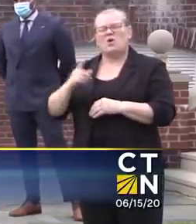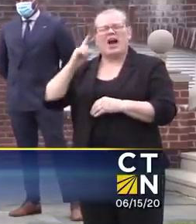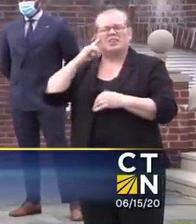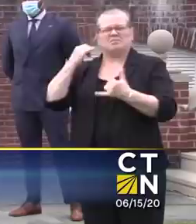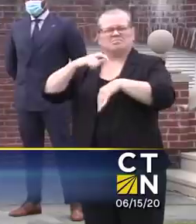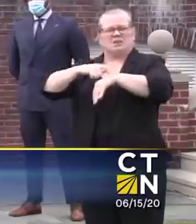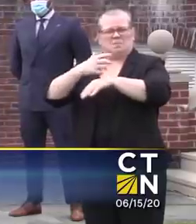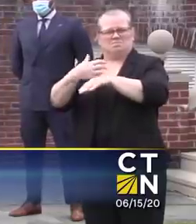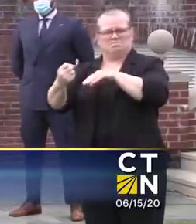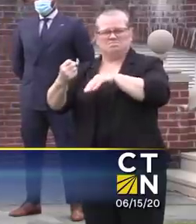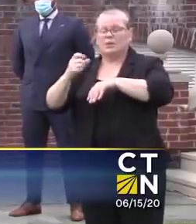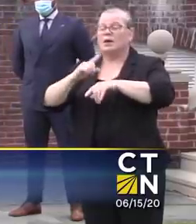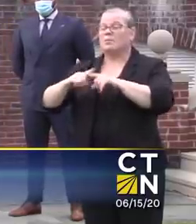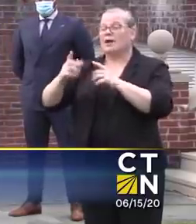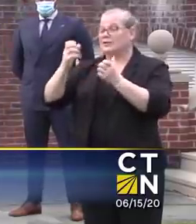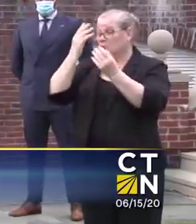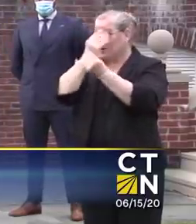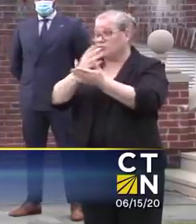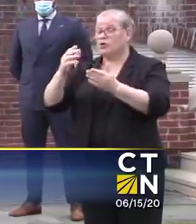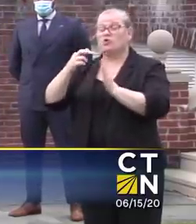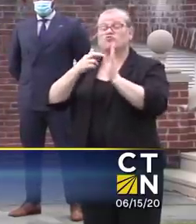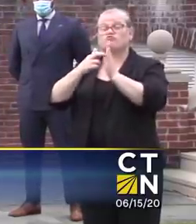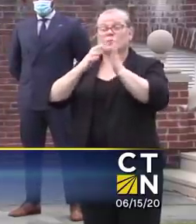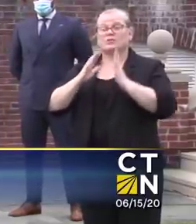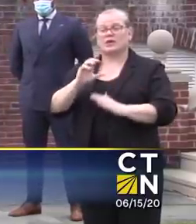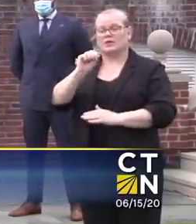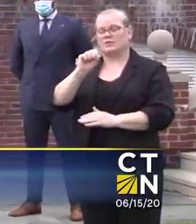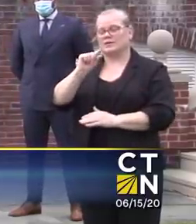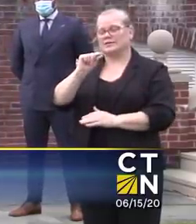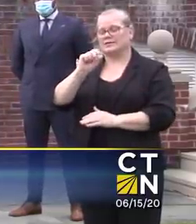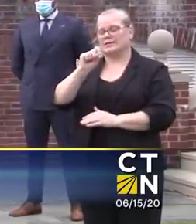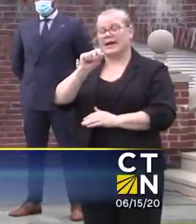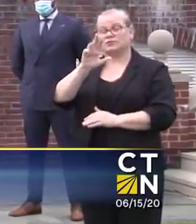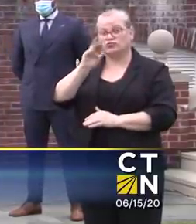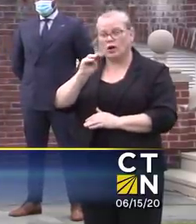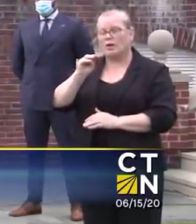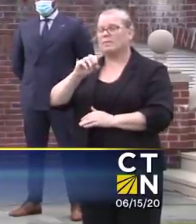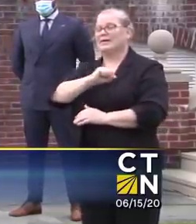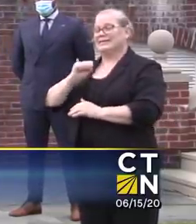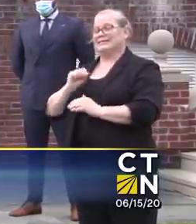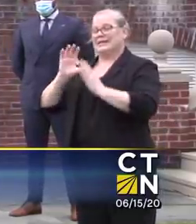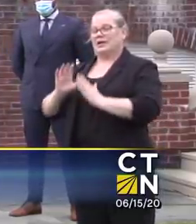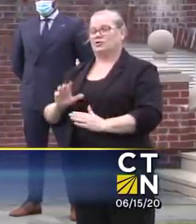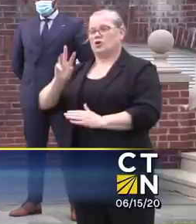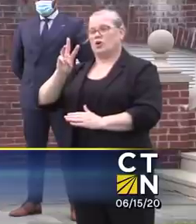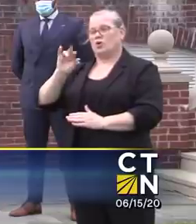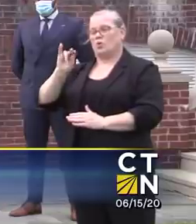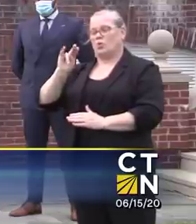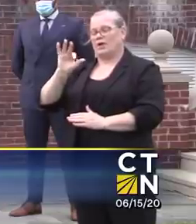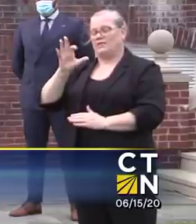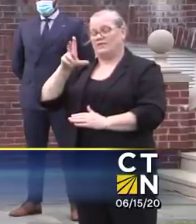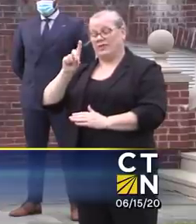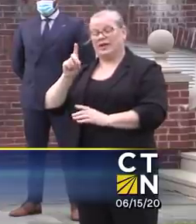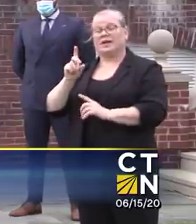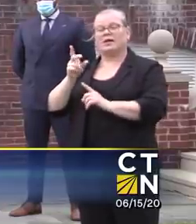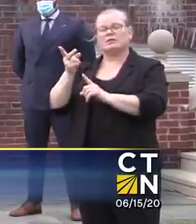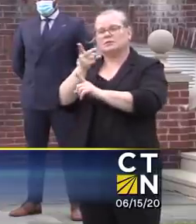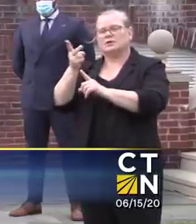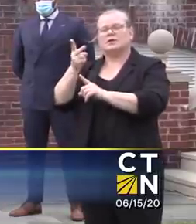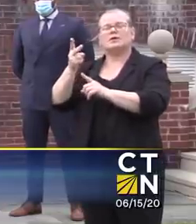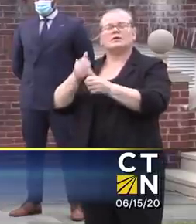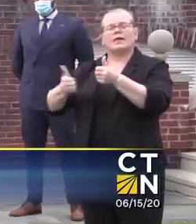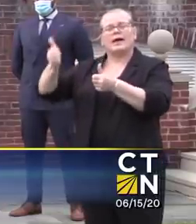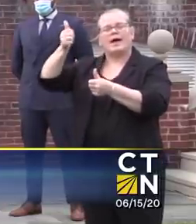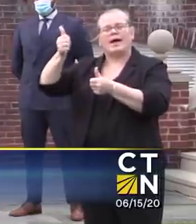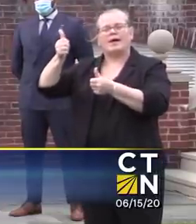that Representative Stastrom and Senator Winfield are supportive of everything we're trying to do, head of the Judiciary Committee, just like public